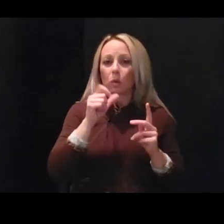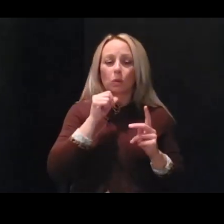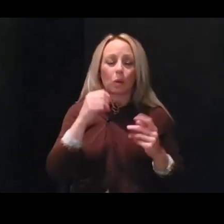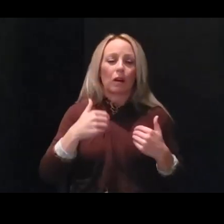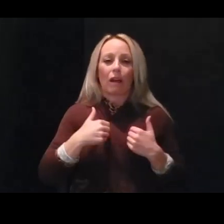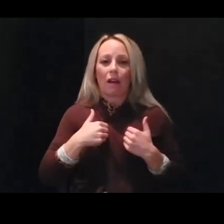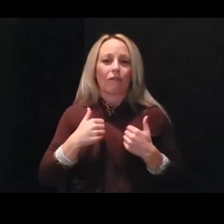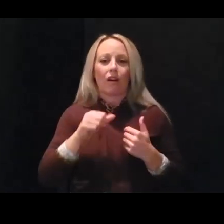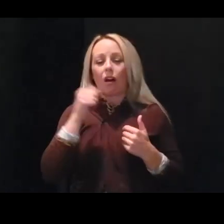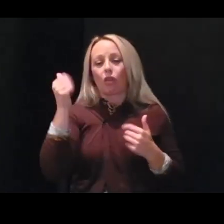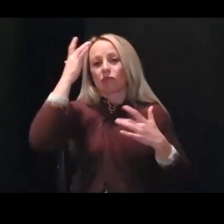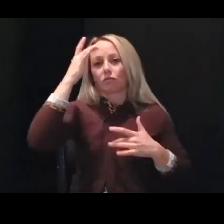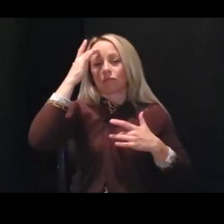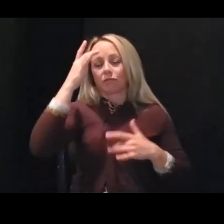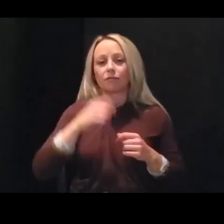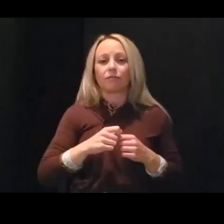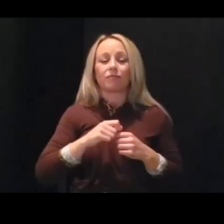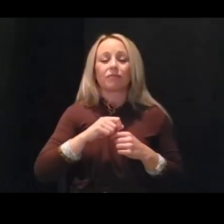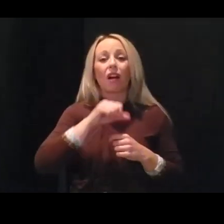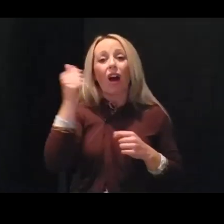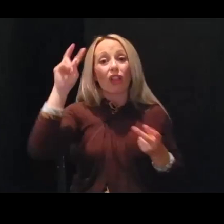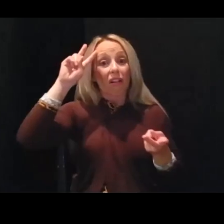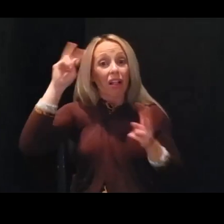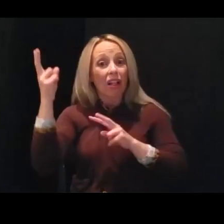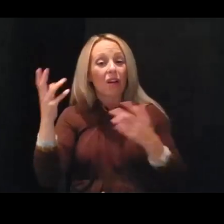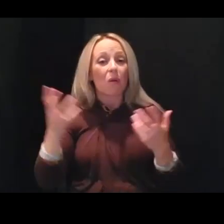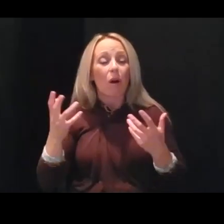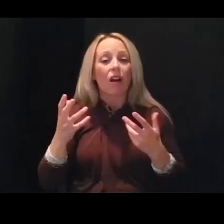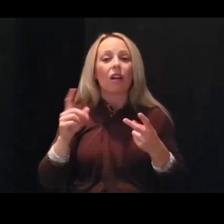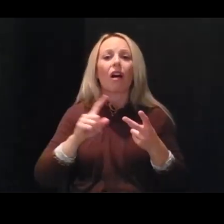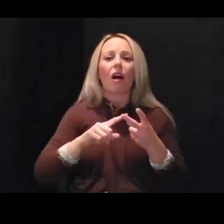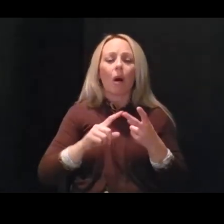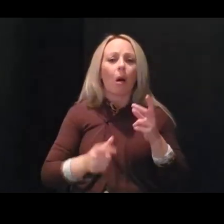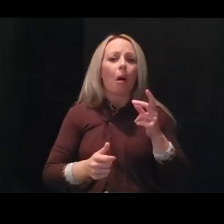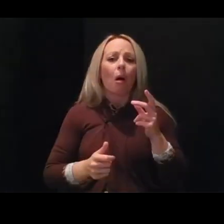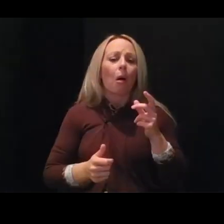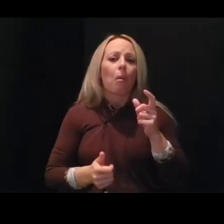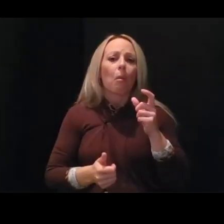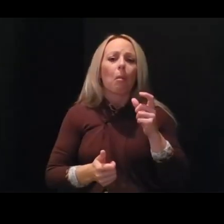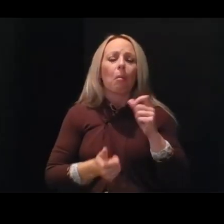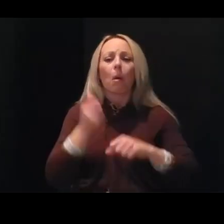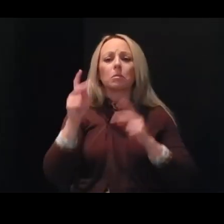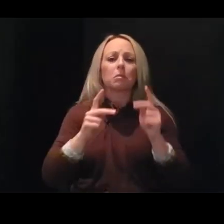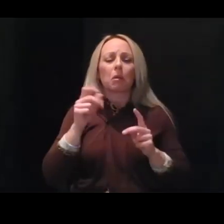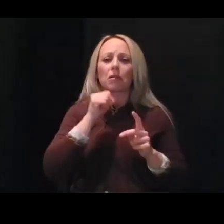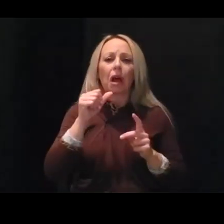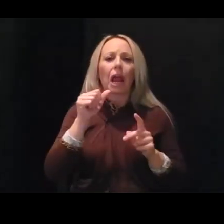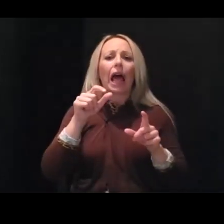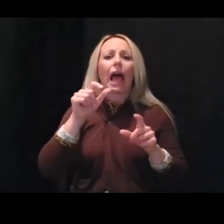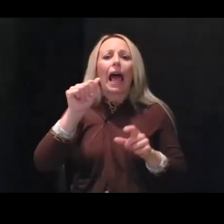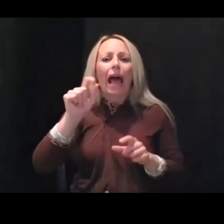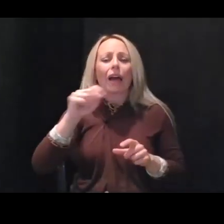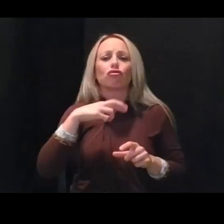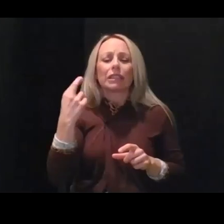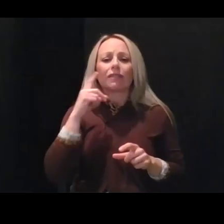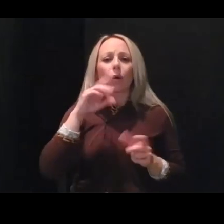Misconception number 2, about 99.9% of people aren't at risk of dying from COVID-19. This was a statement that we